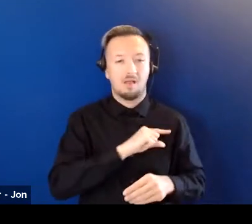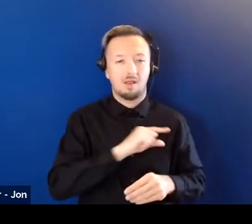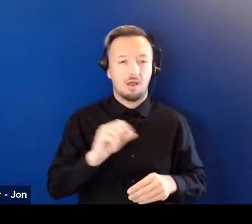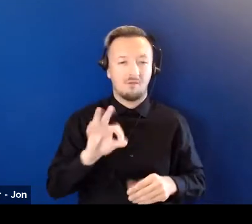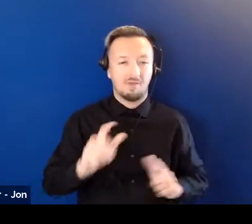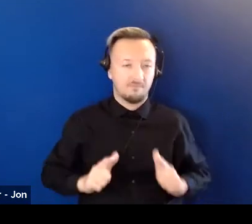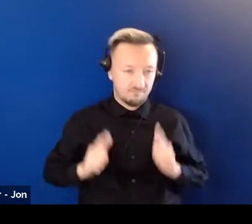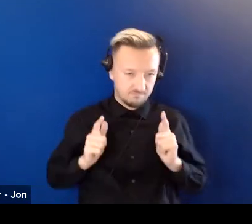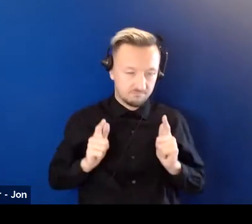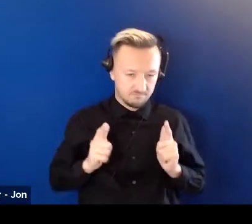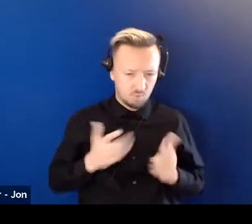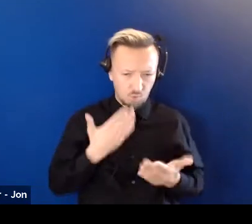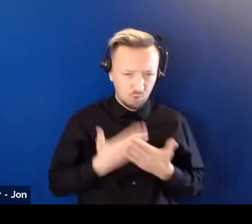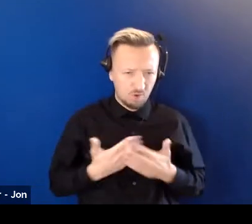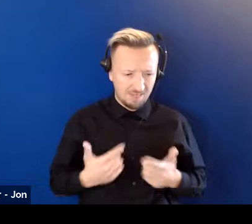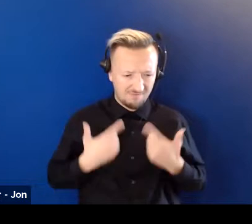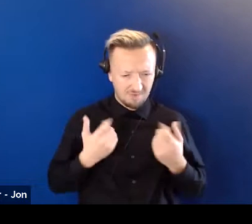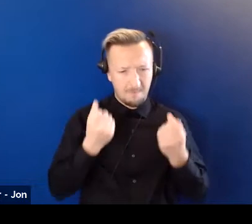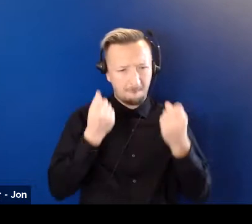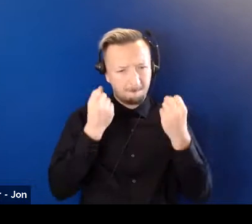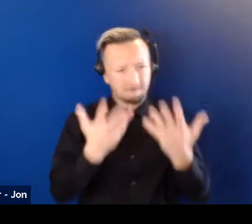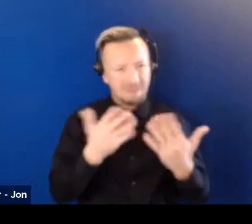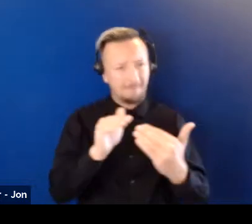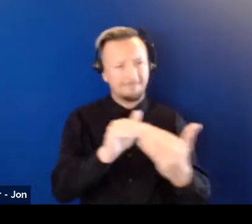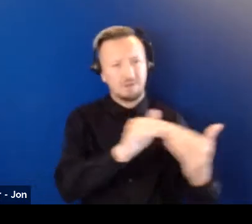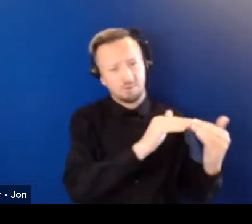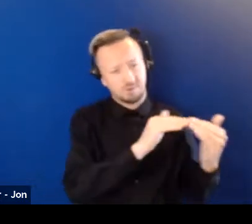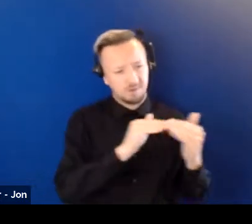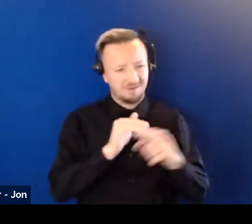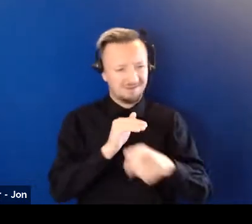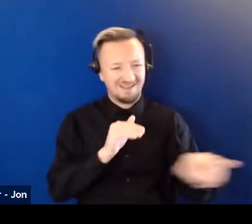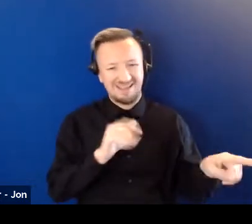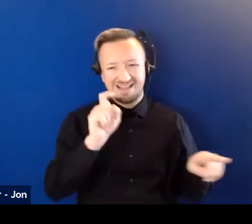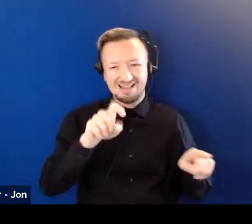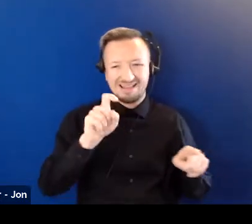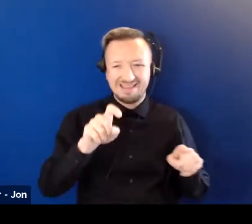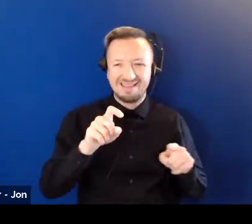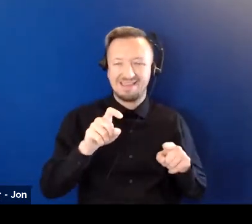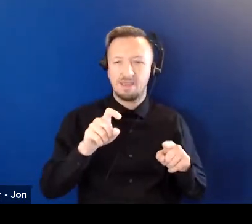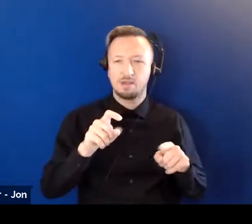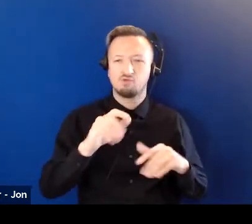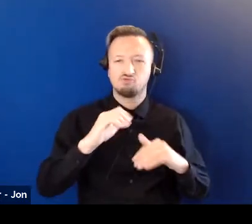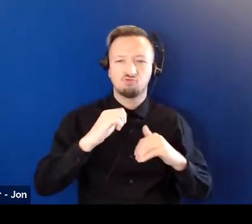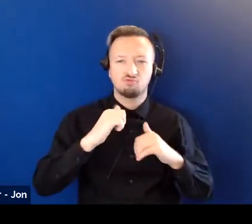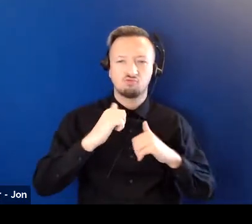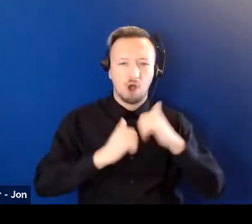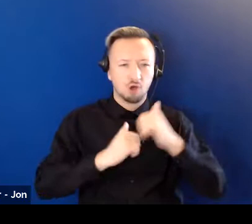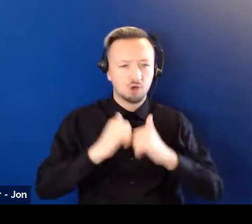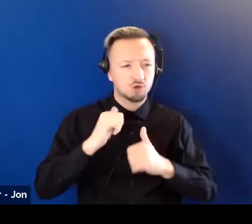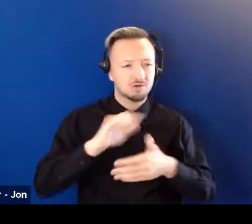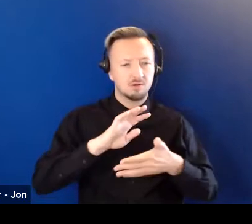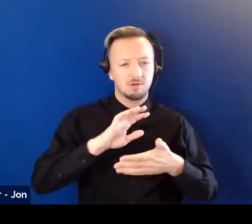For many of our peers out there, it's important to be able to find structure and a routine and build up social